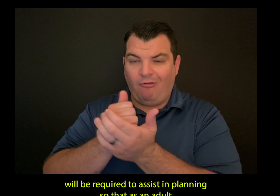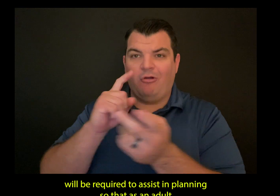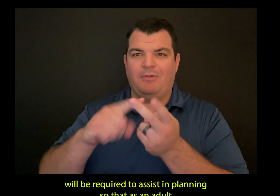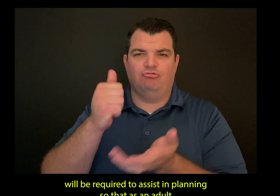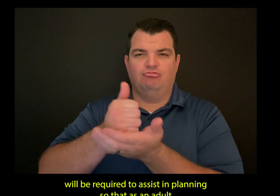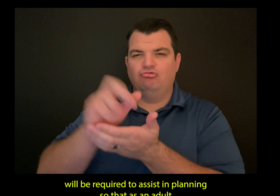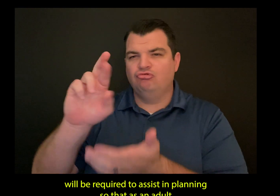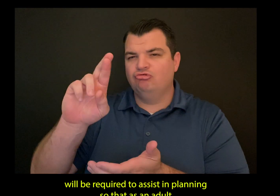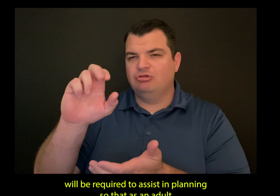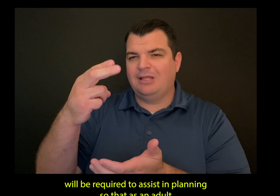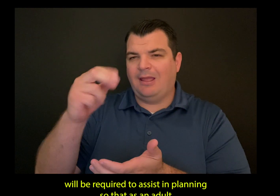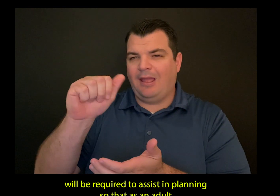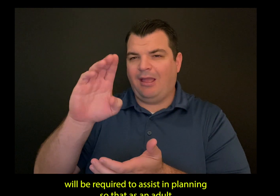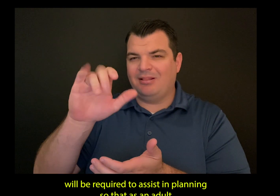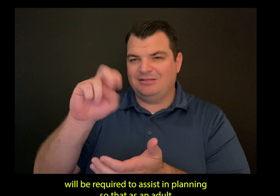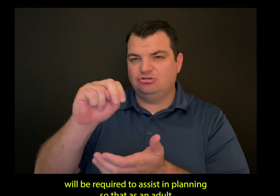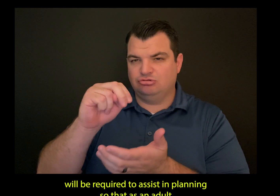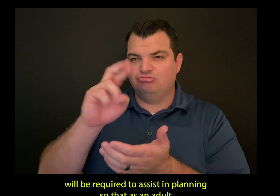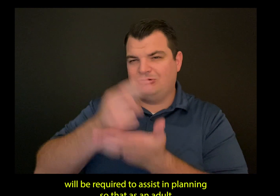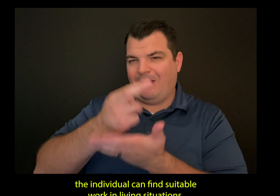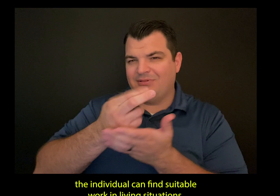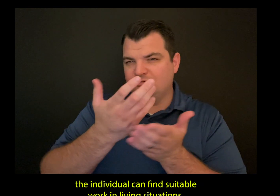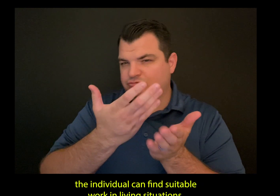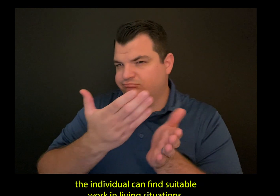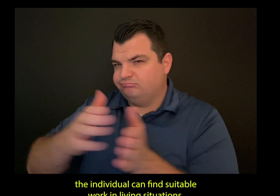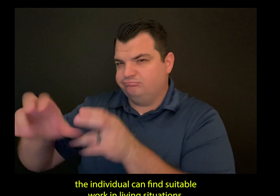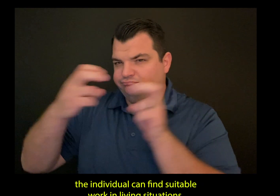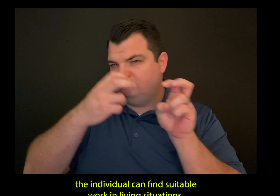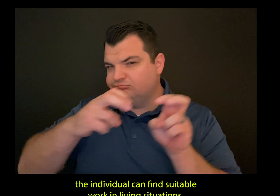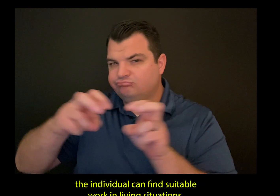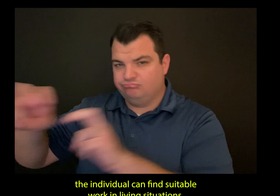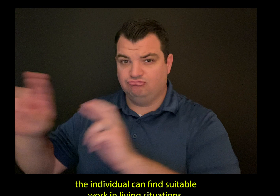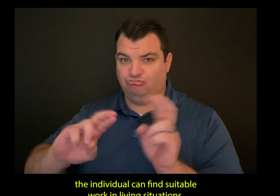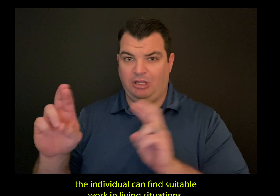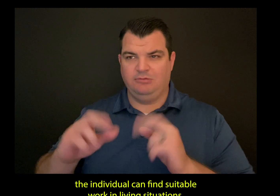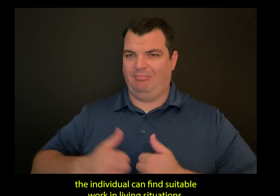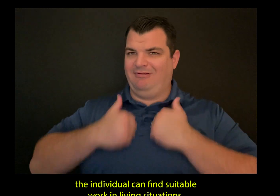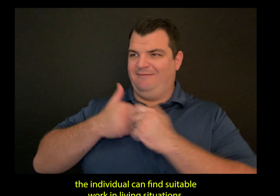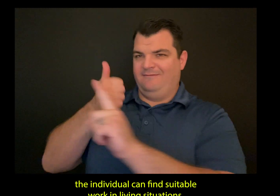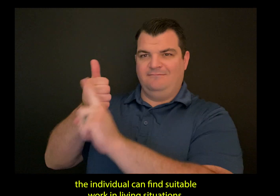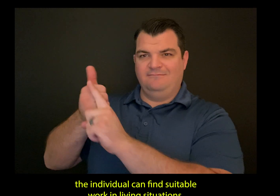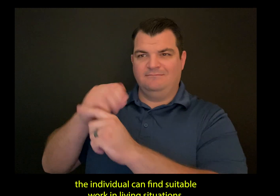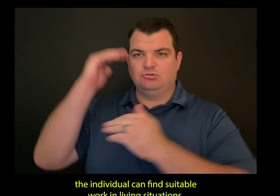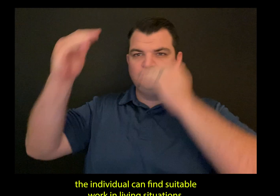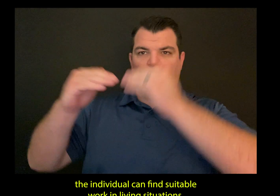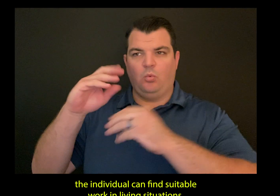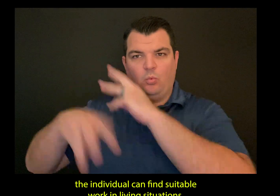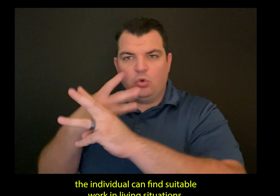required to assist in planning, so that as an adult the individual can find suitable work and living situations.